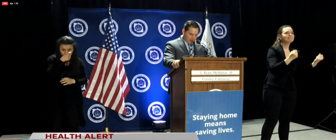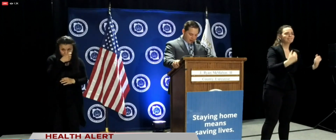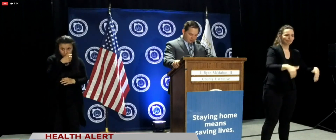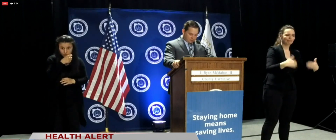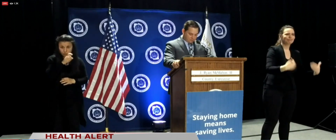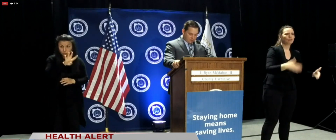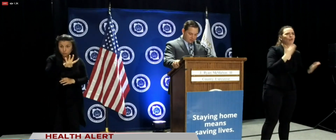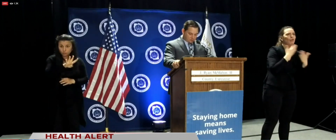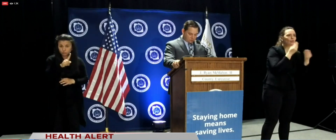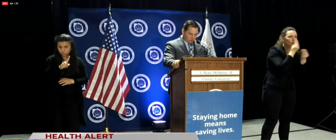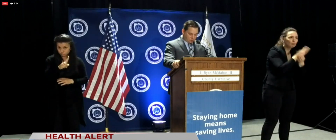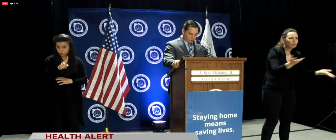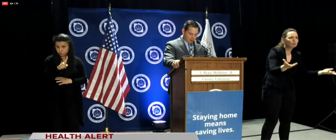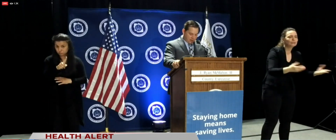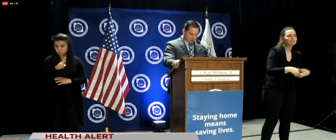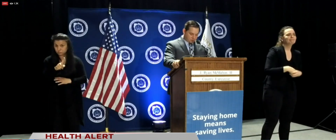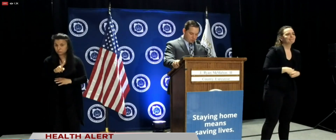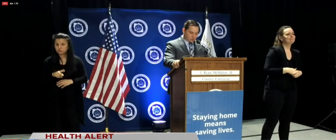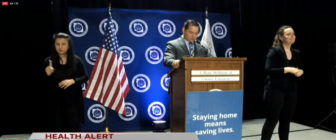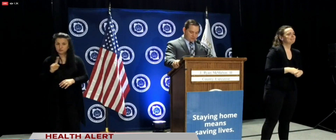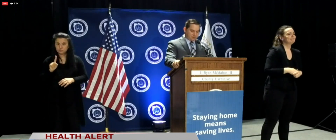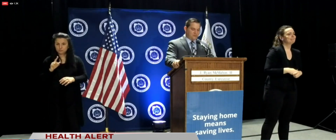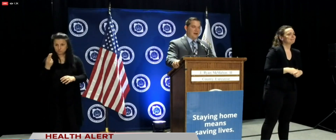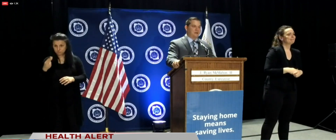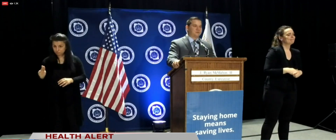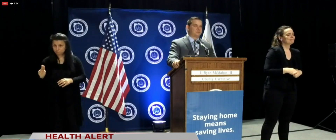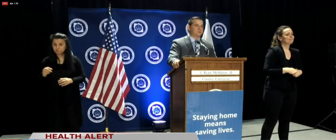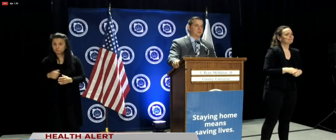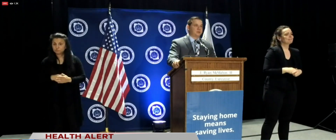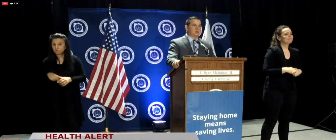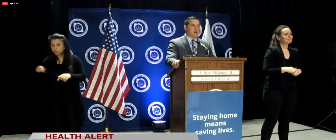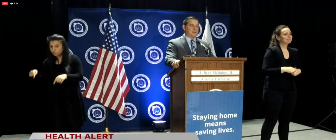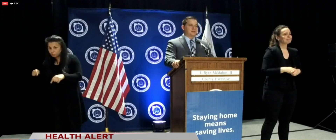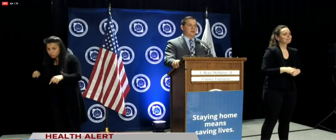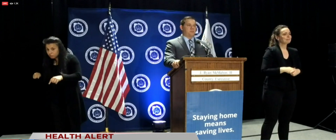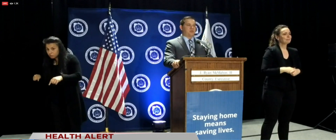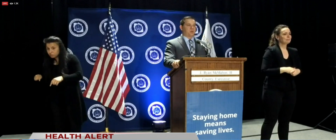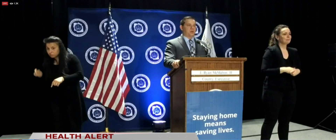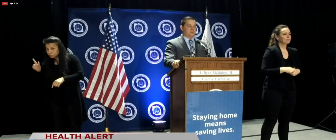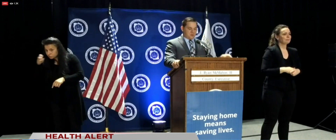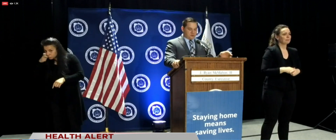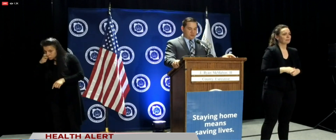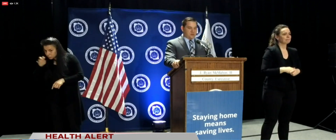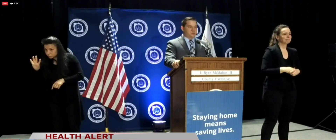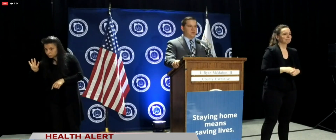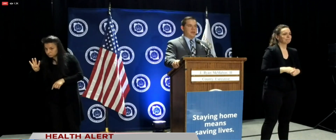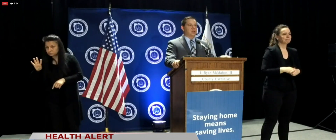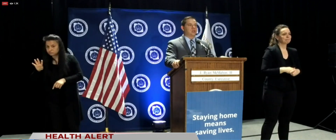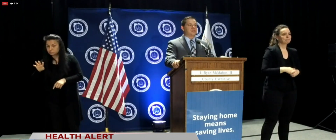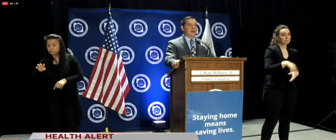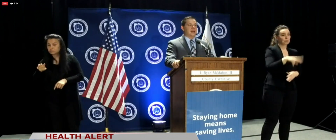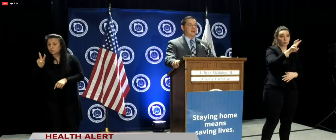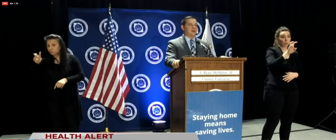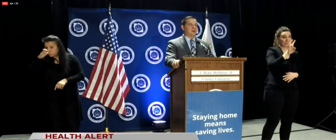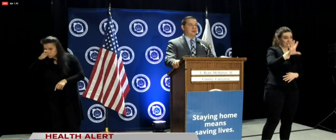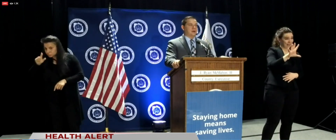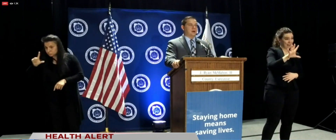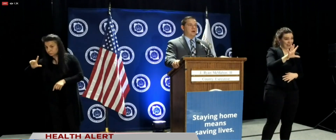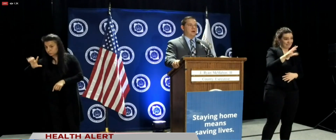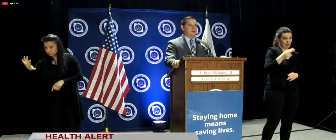our active case total at 275. That's up 3 from yesterday. So we had a good